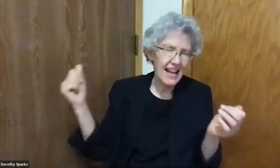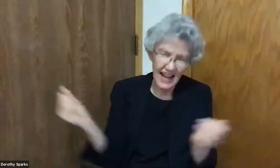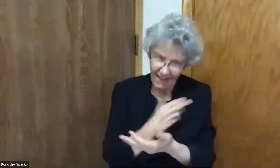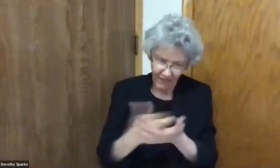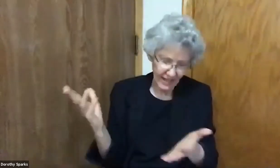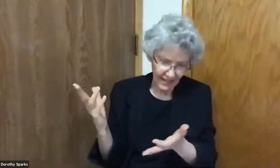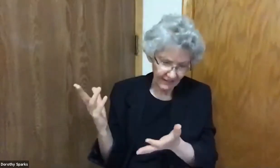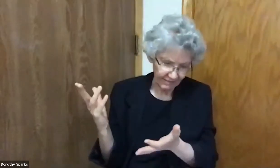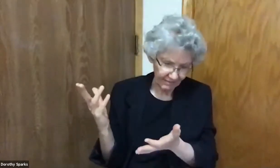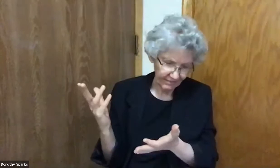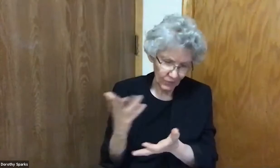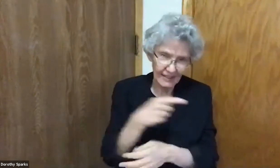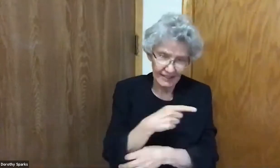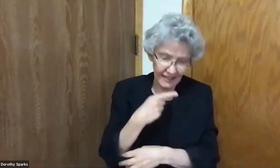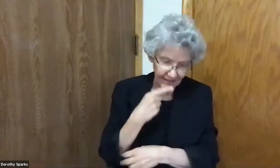son of